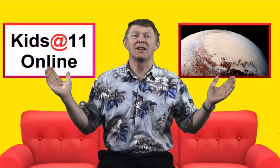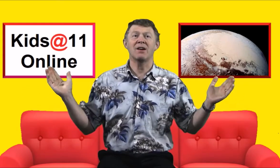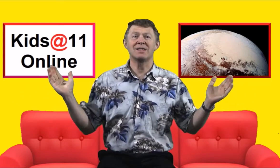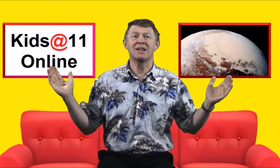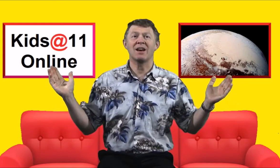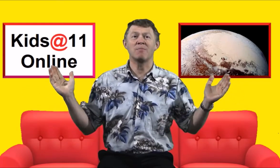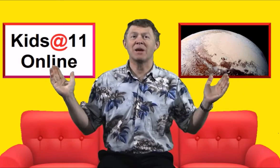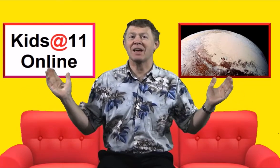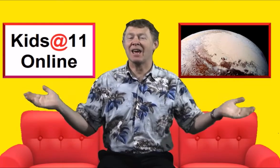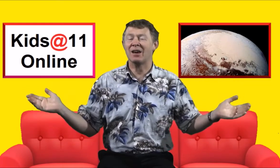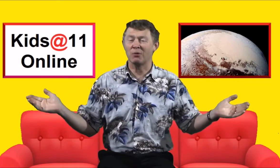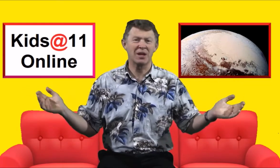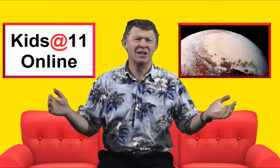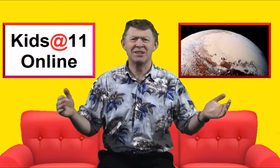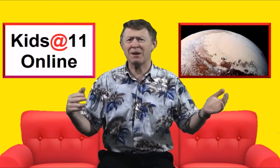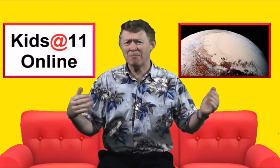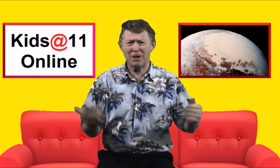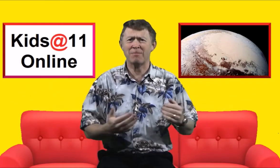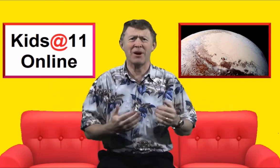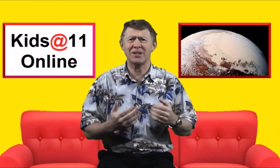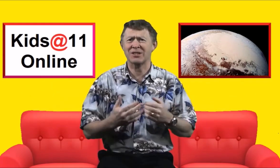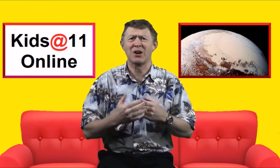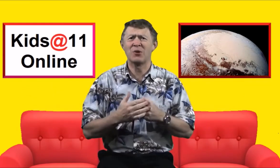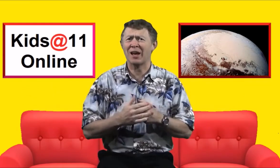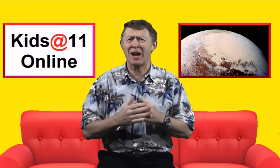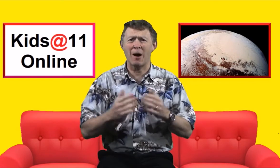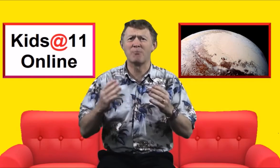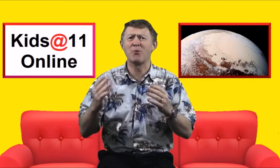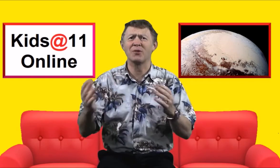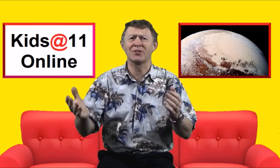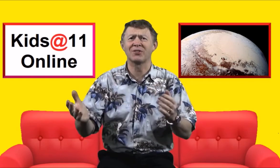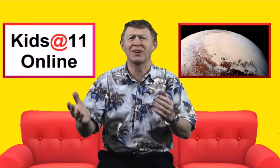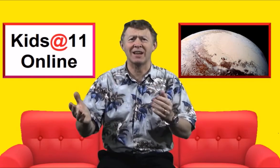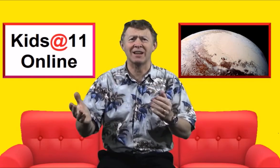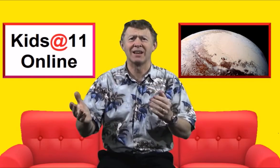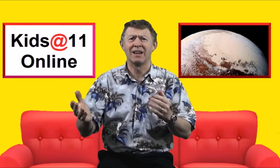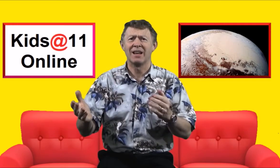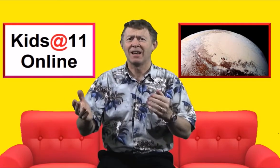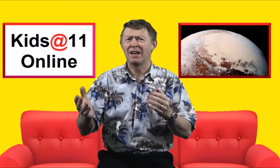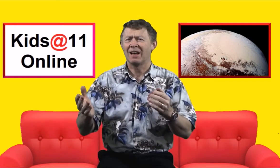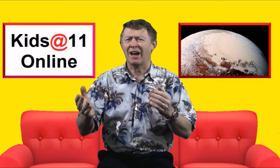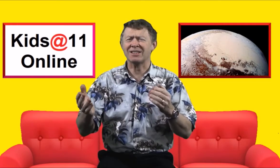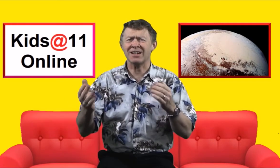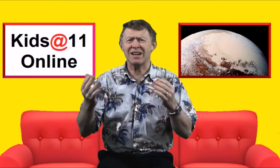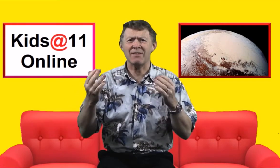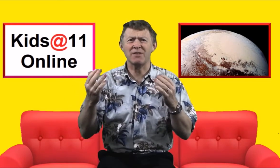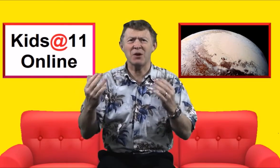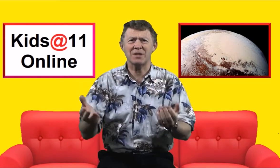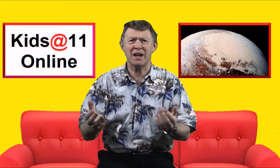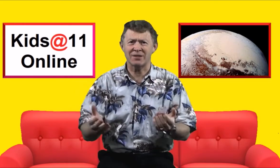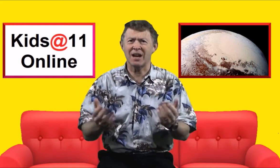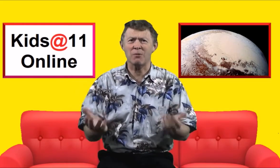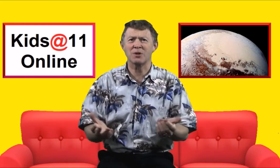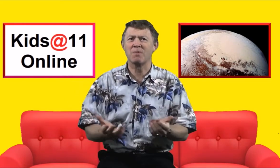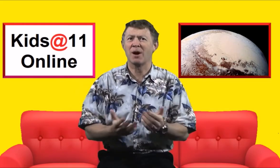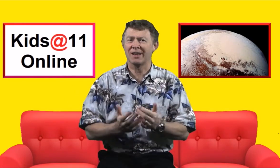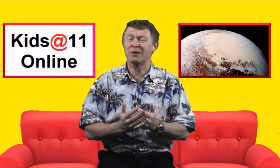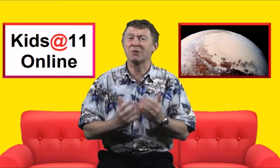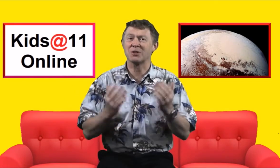the idea of being healed simply by just looking at a bronze snake actually left no doubt in anyone's mind that it was